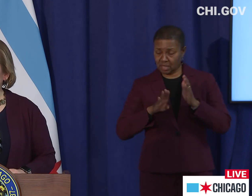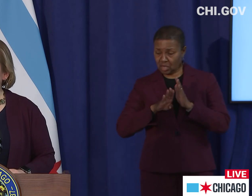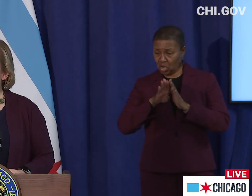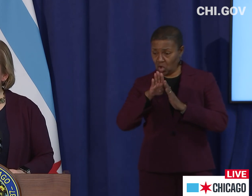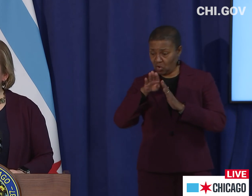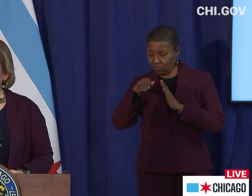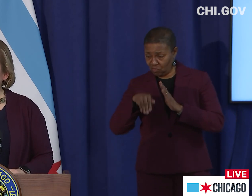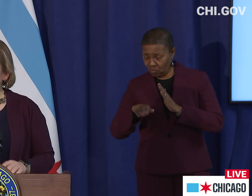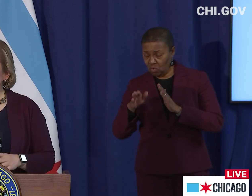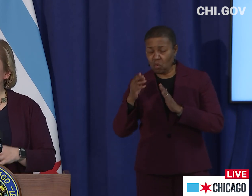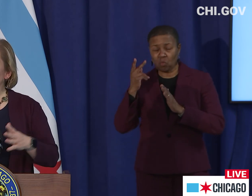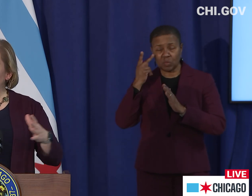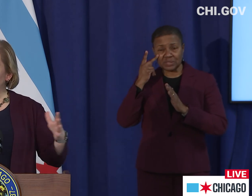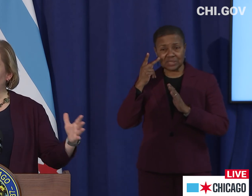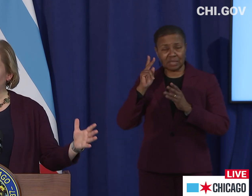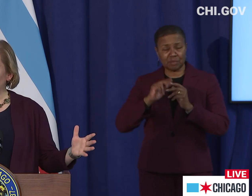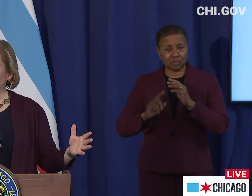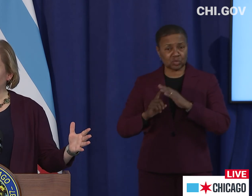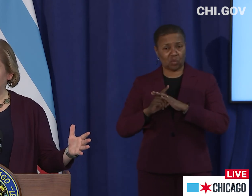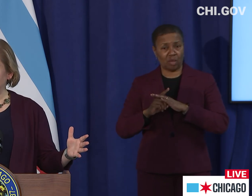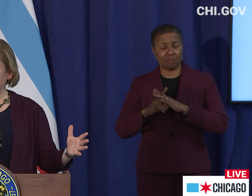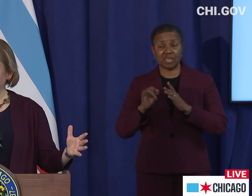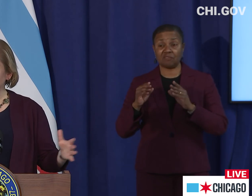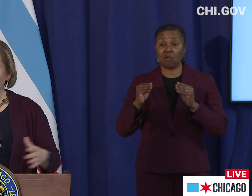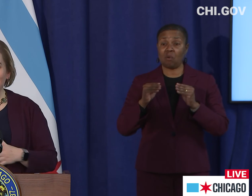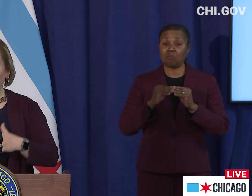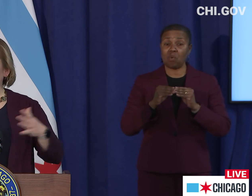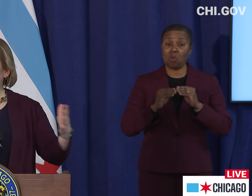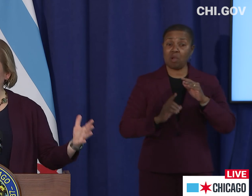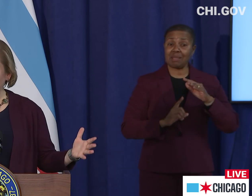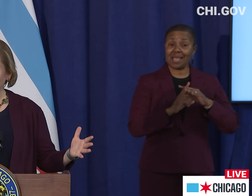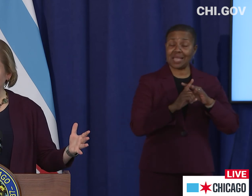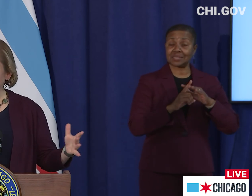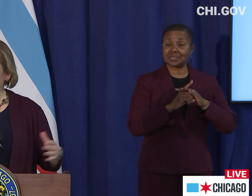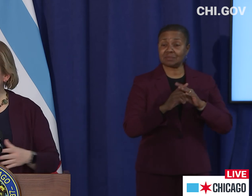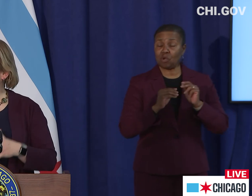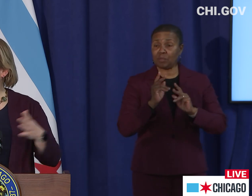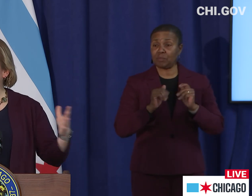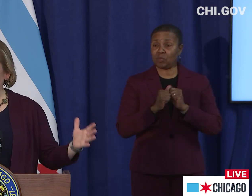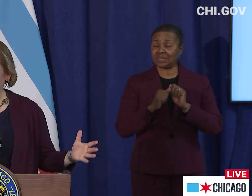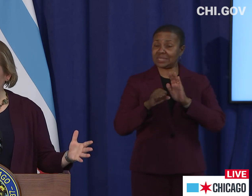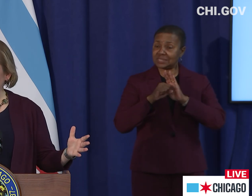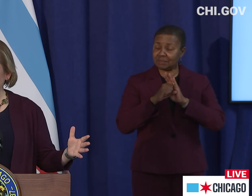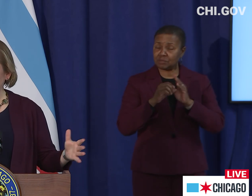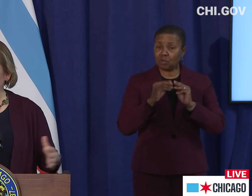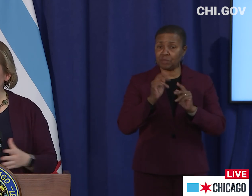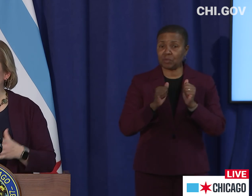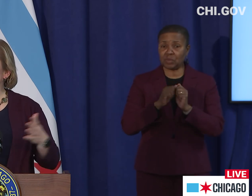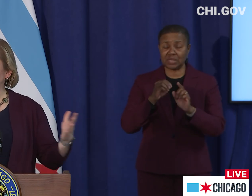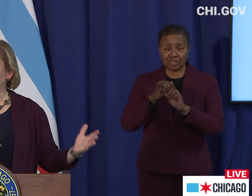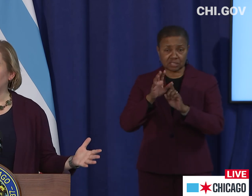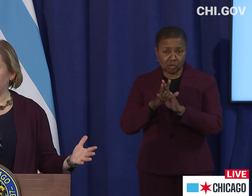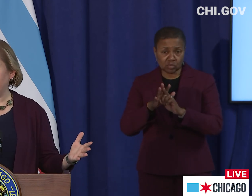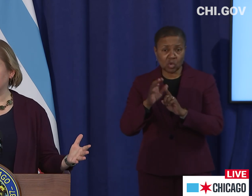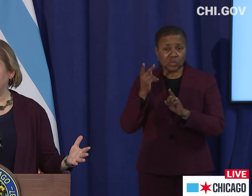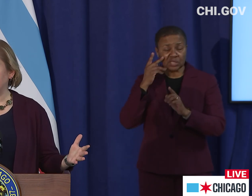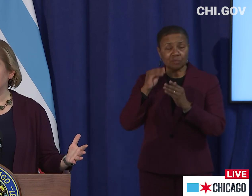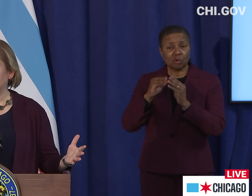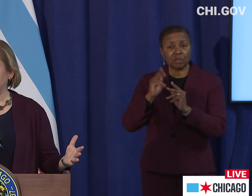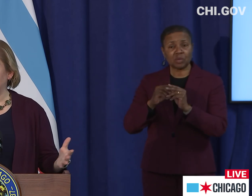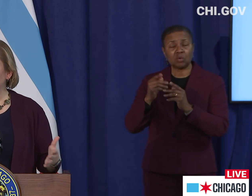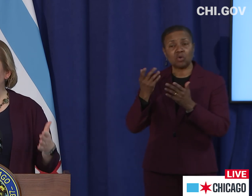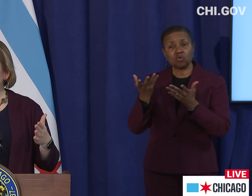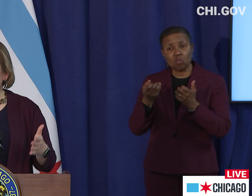seeing cases. If you think about this, when there are more cases, there are more people with symptoms, there are more people with exposures, and we see more people